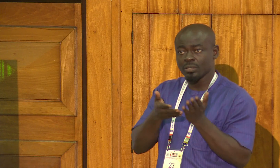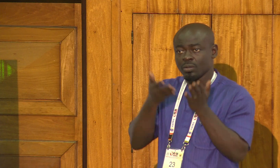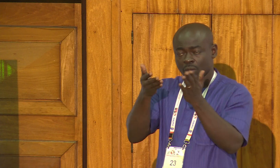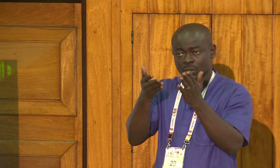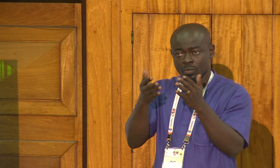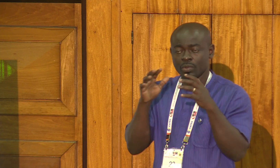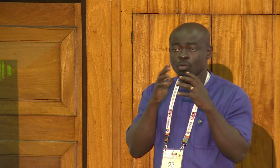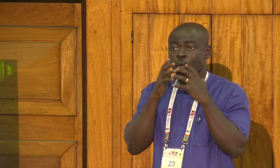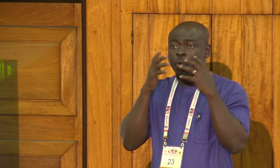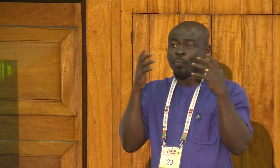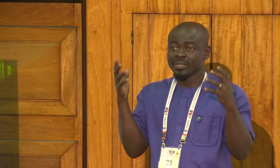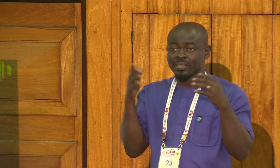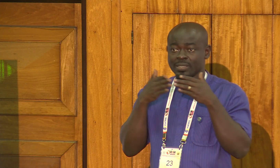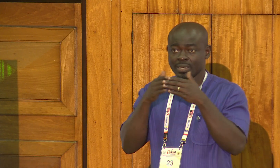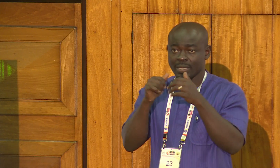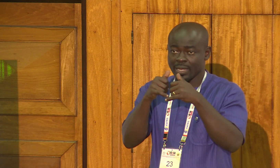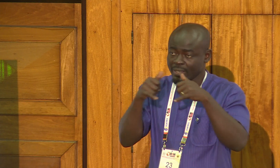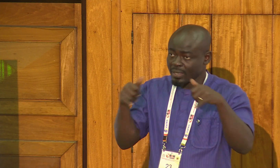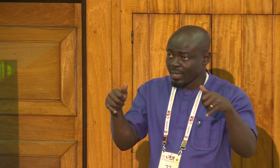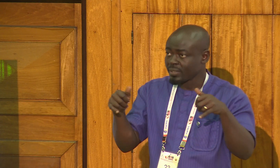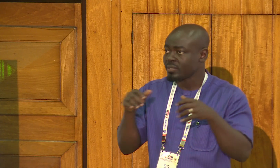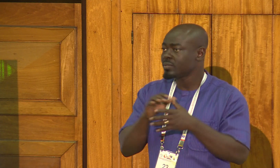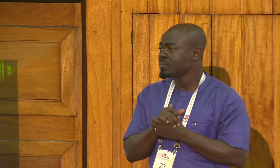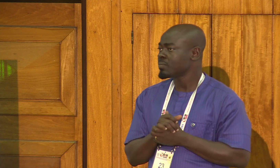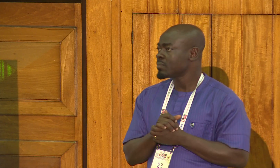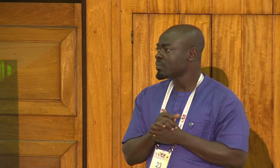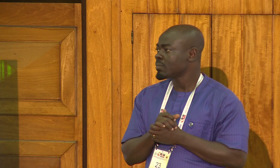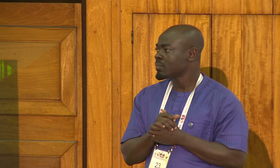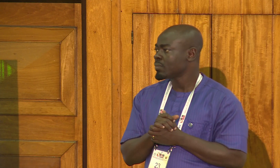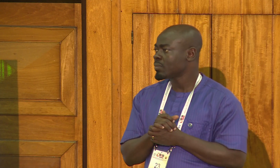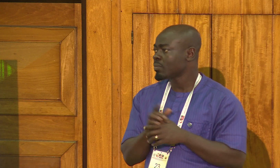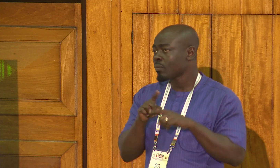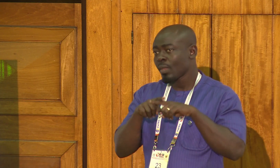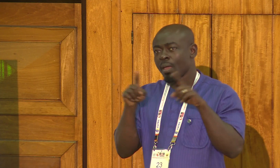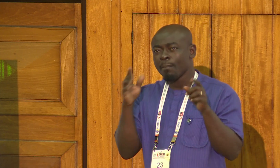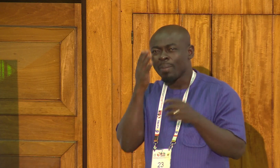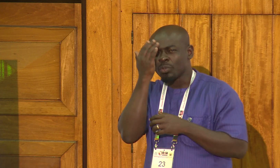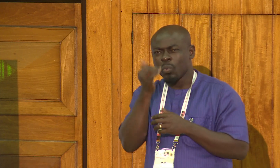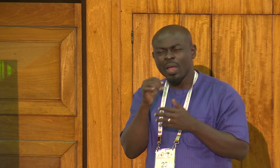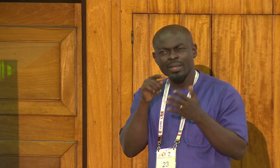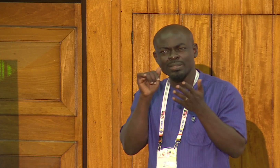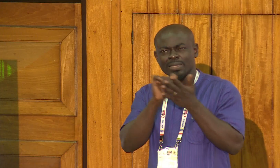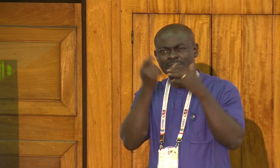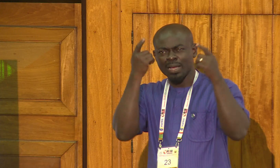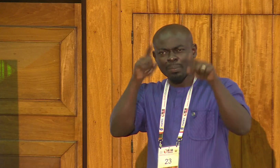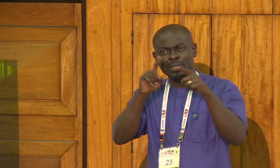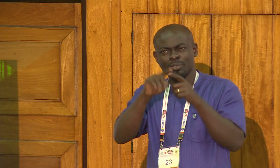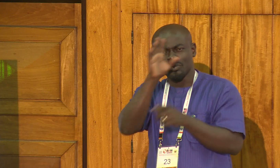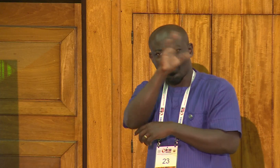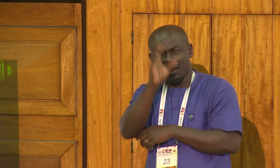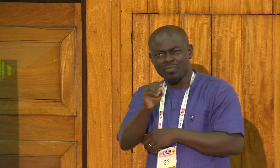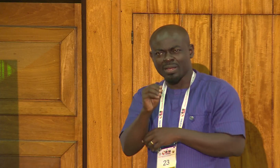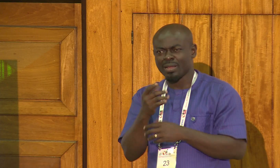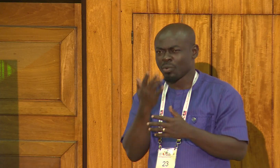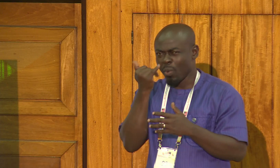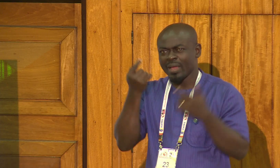obesity guidelines just 2 weeks ago. But why? Why is this happening to Africa, and why is it happening